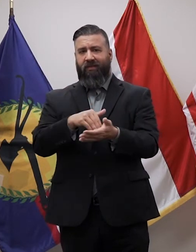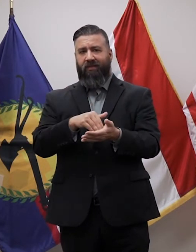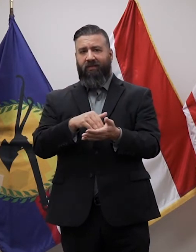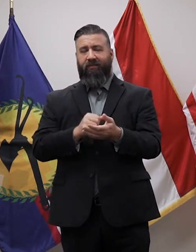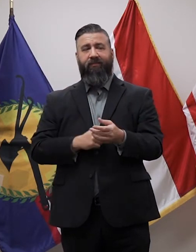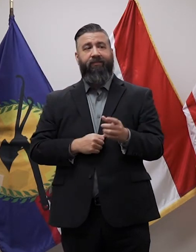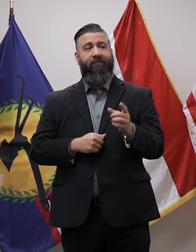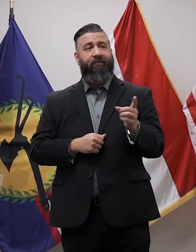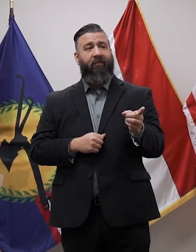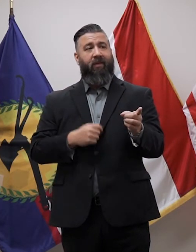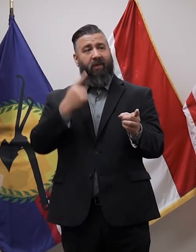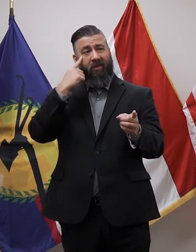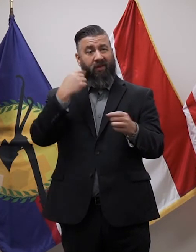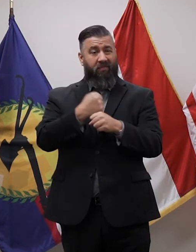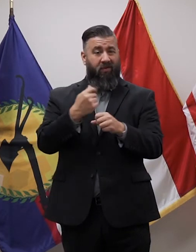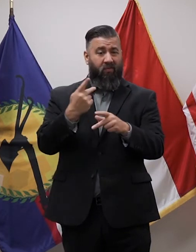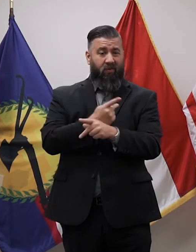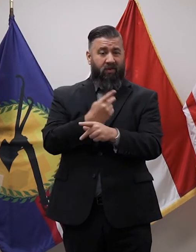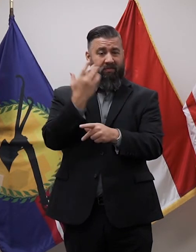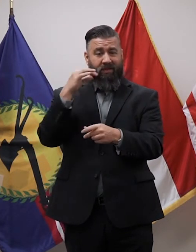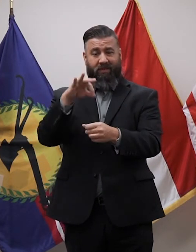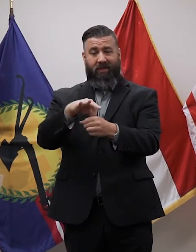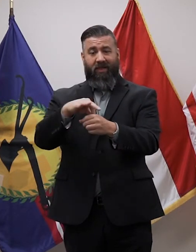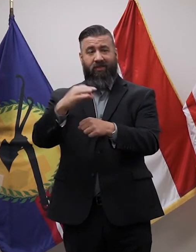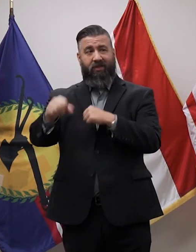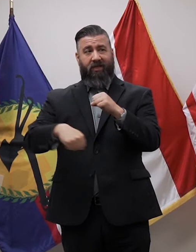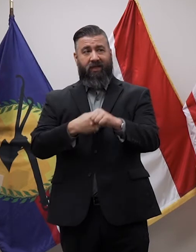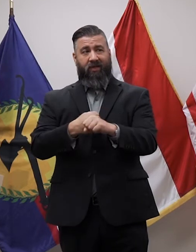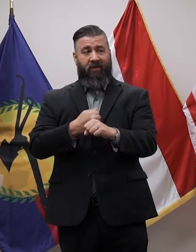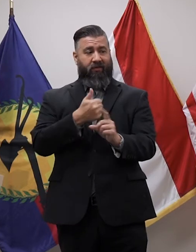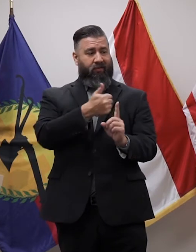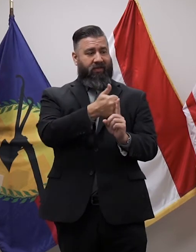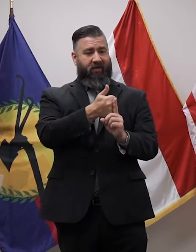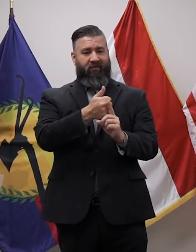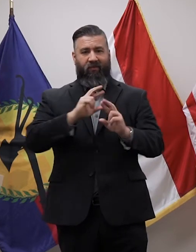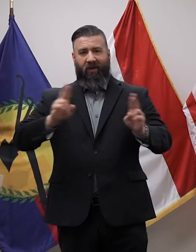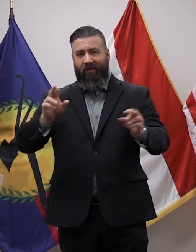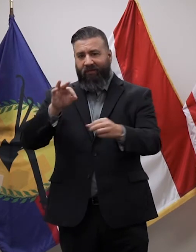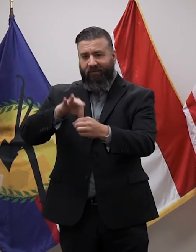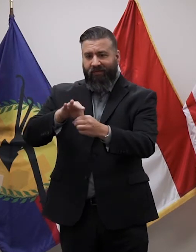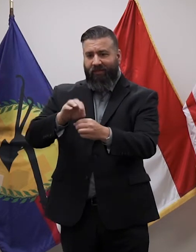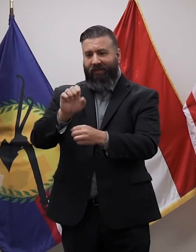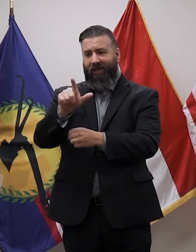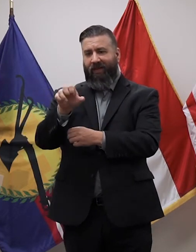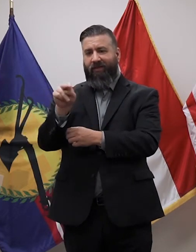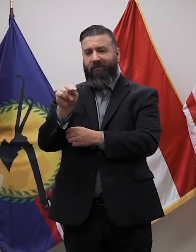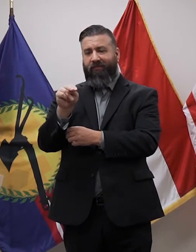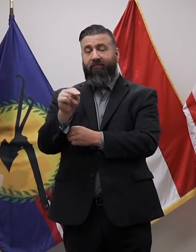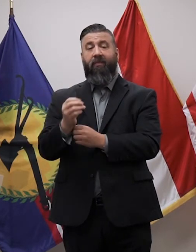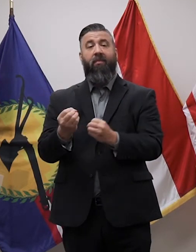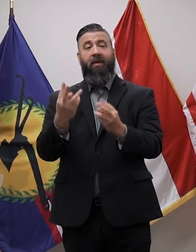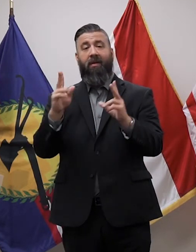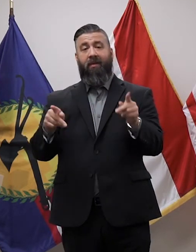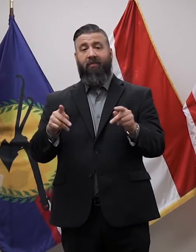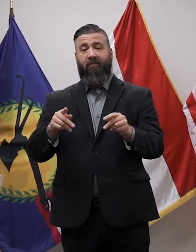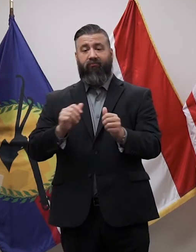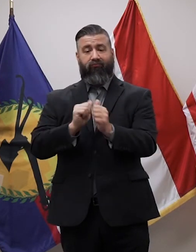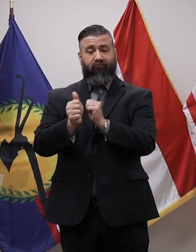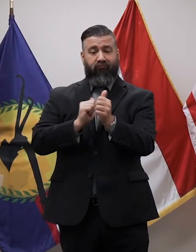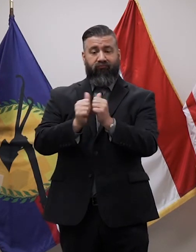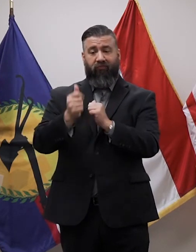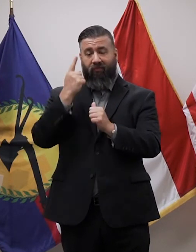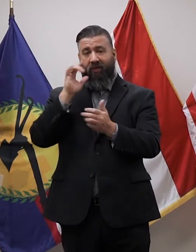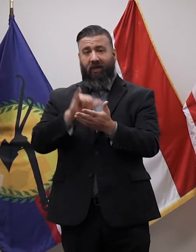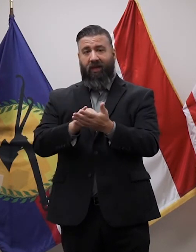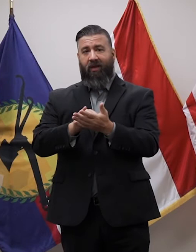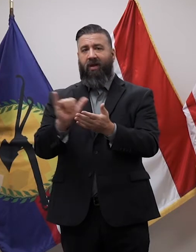by the fact that it's an election year and you're up for election again? Well, there are a lot of people on the ballot next year, and it's an even-numbered